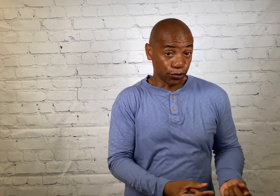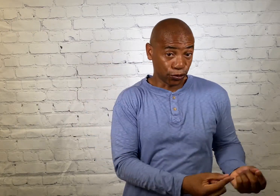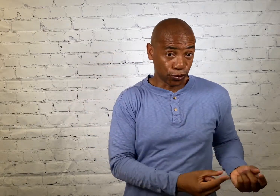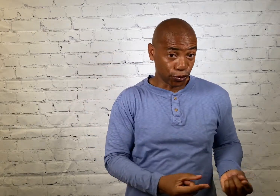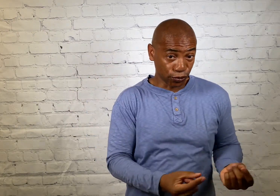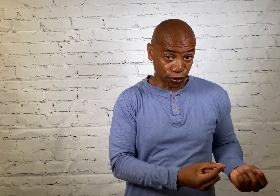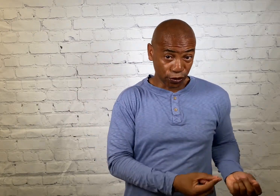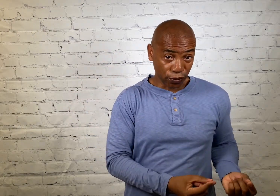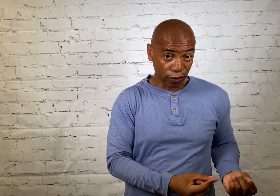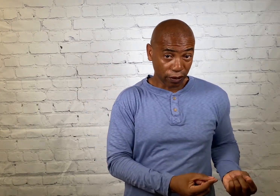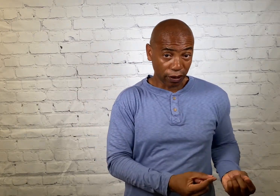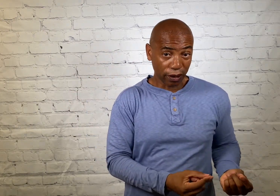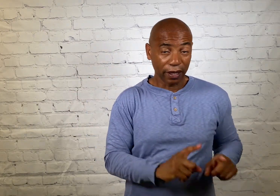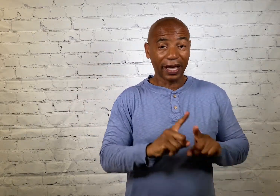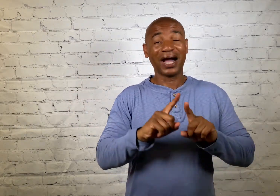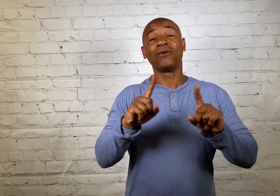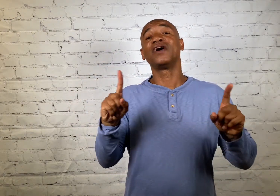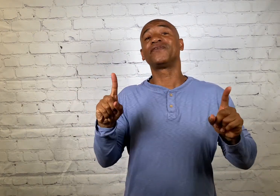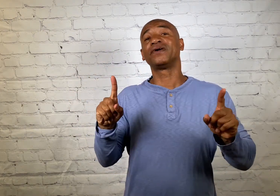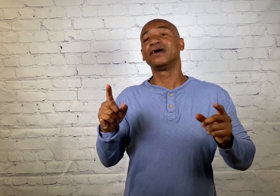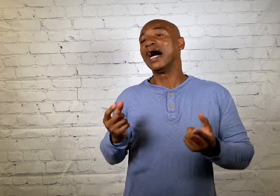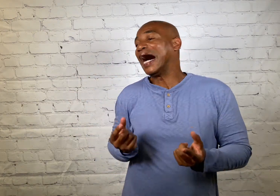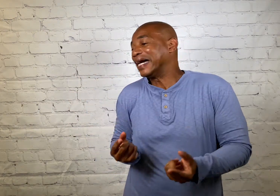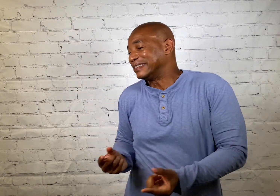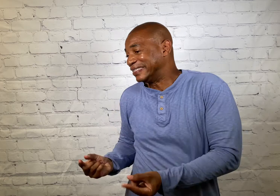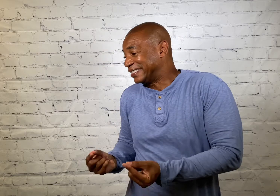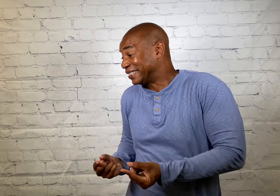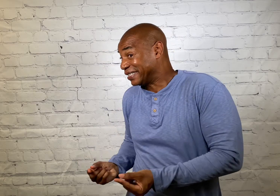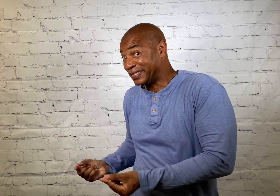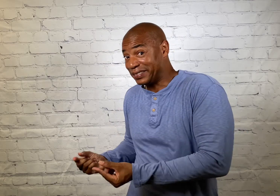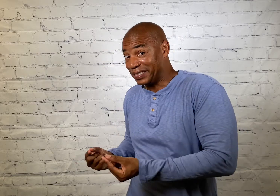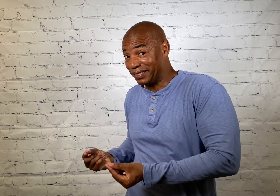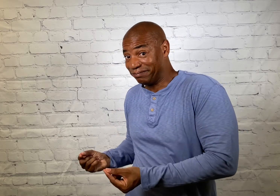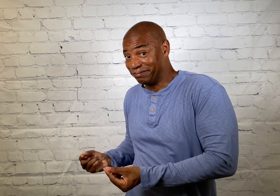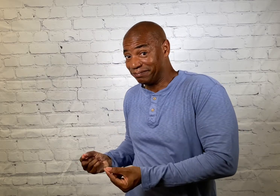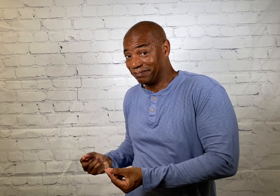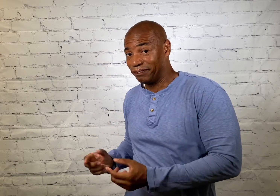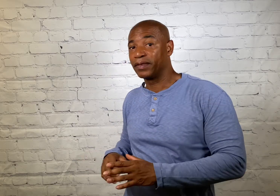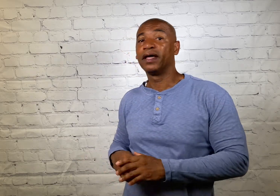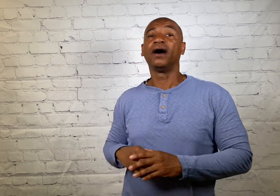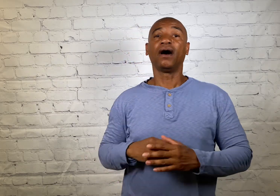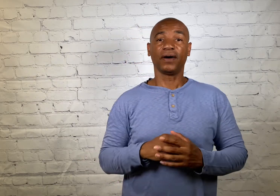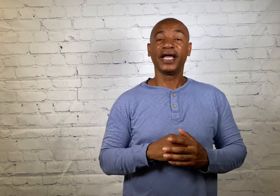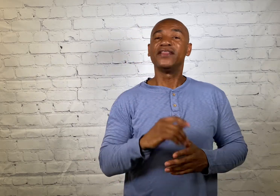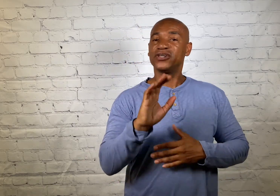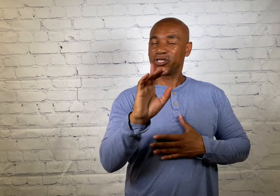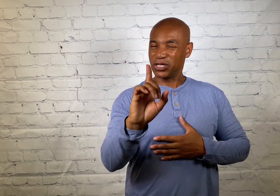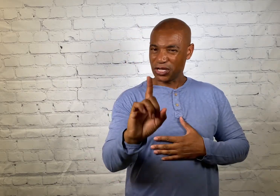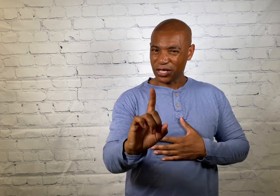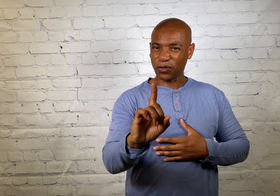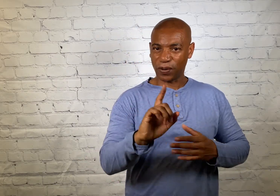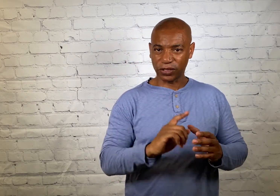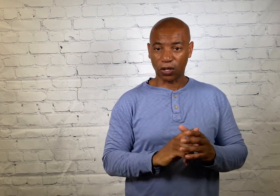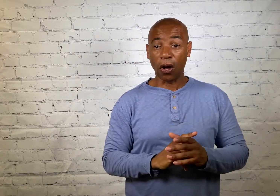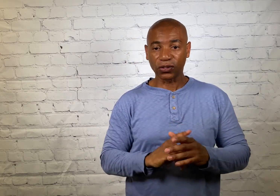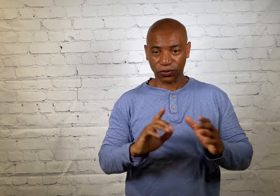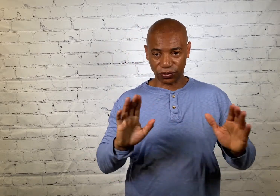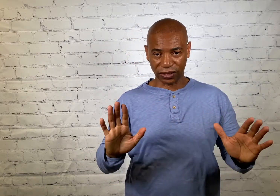do. However, I did. All right, there's another way to also do this